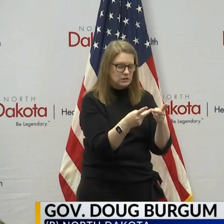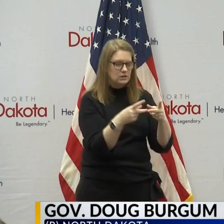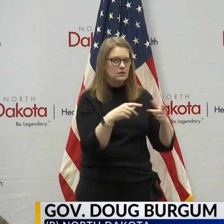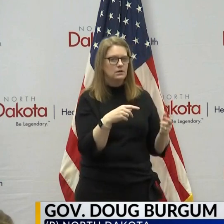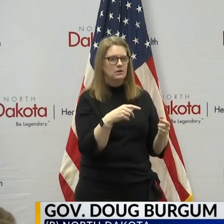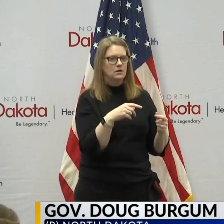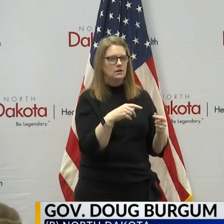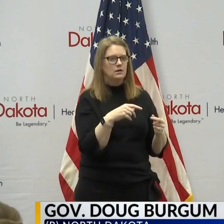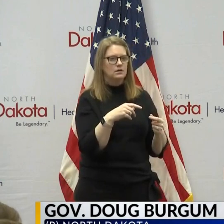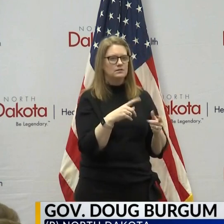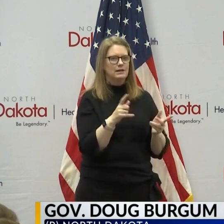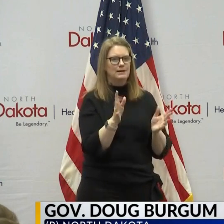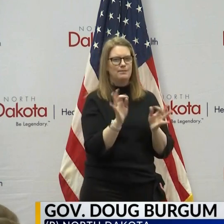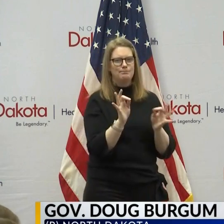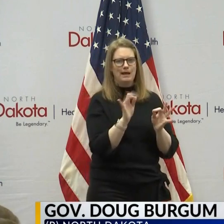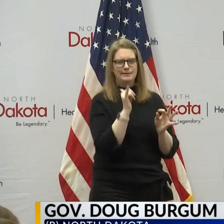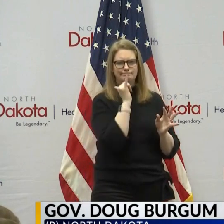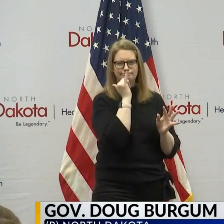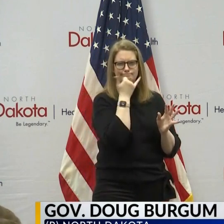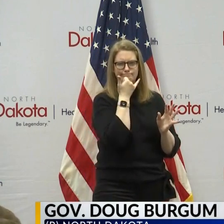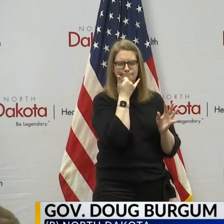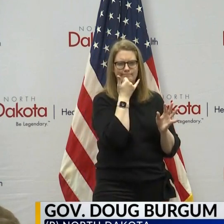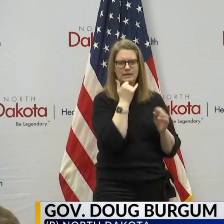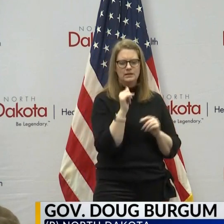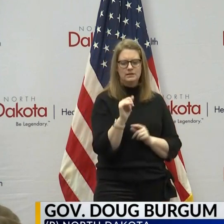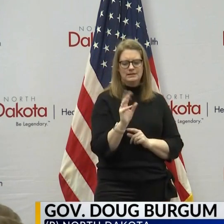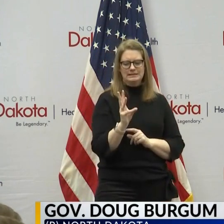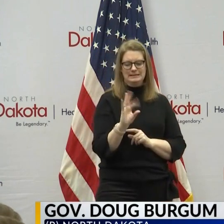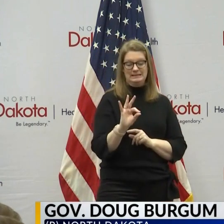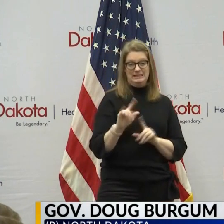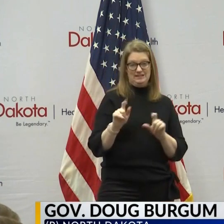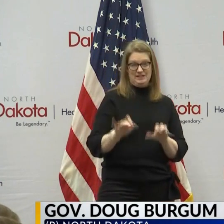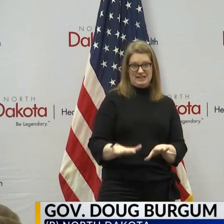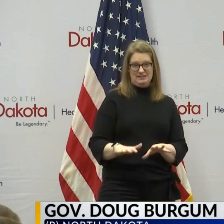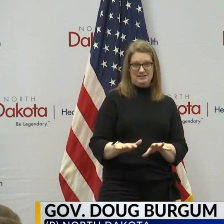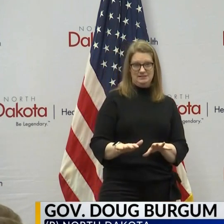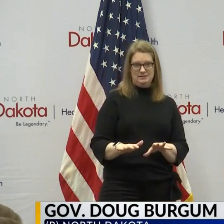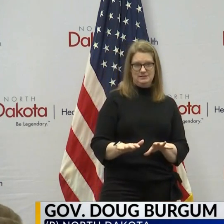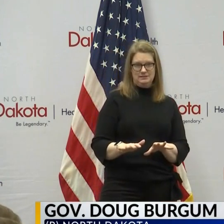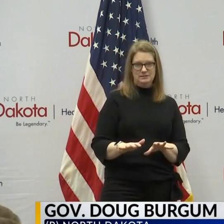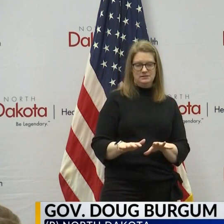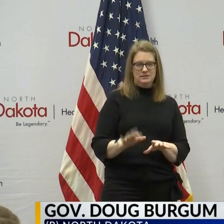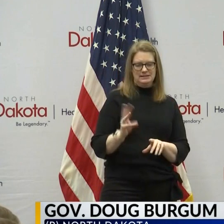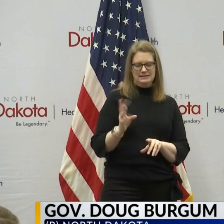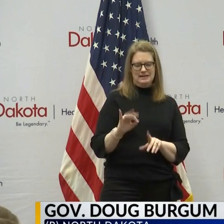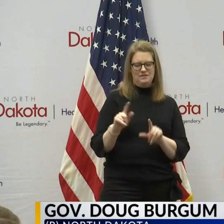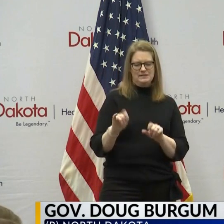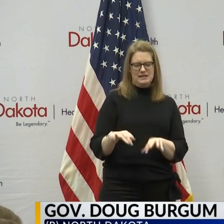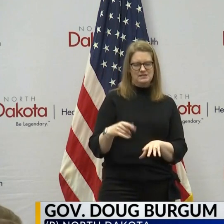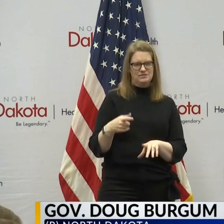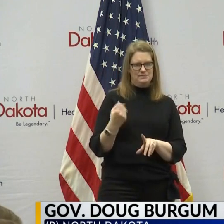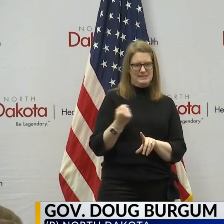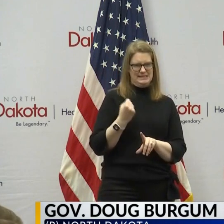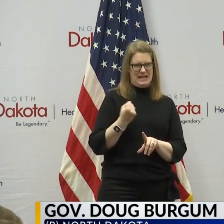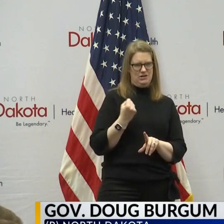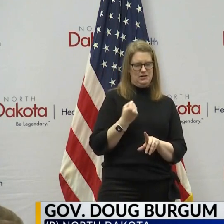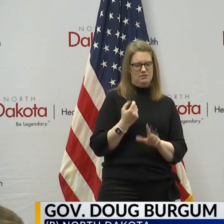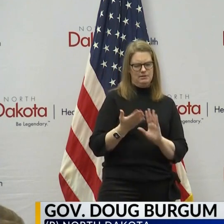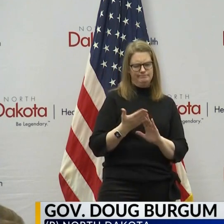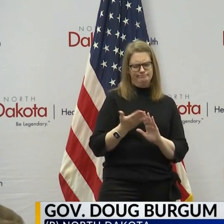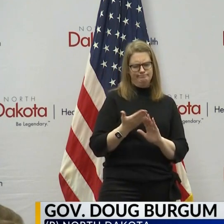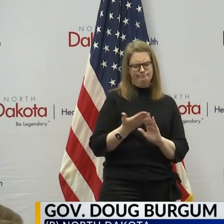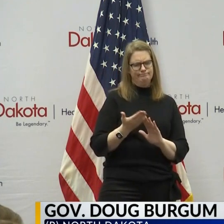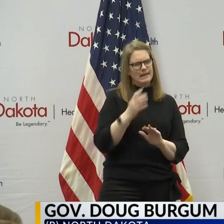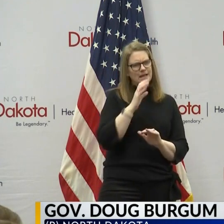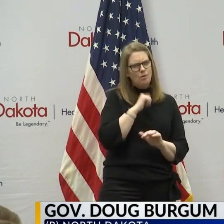We did have a minor glitch where 69 of the tests that were collected on Saturday were running through one of